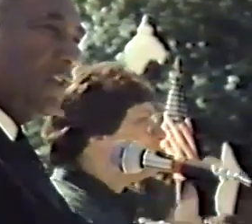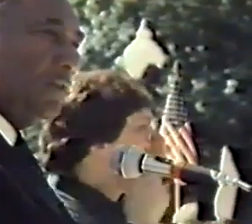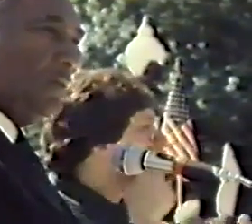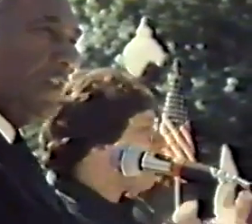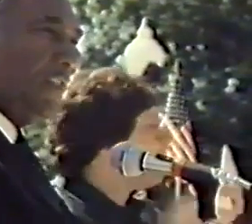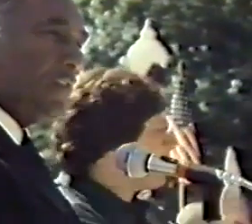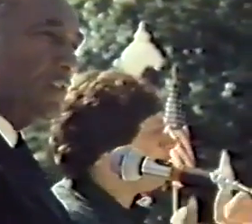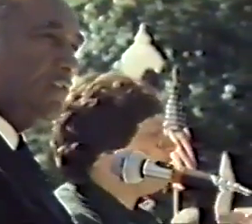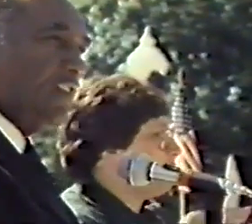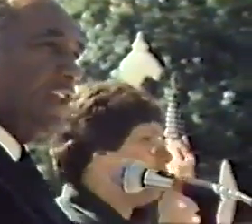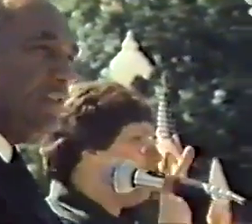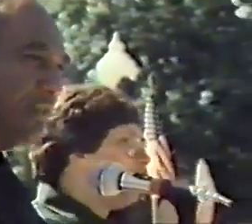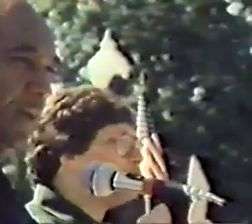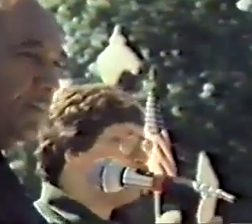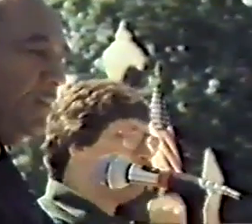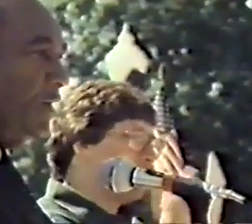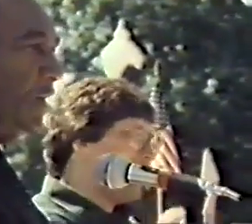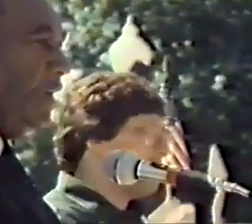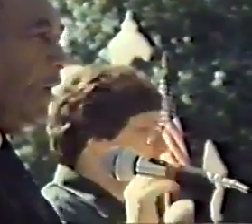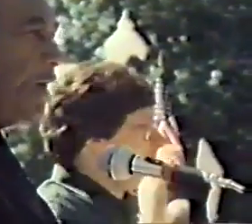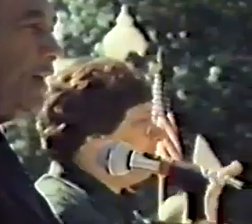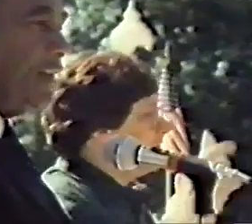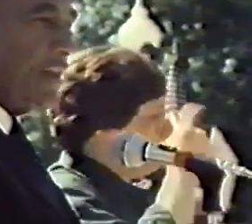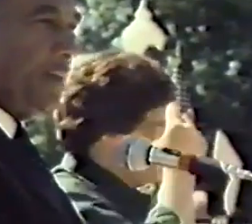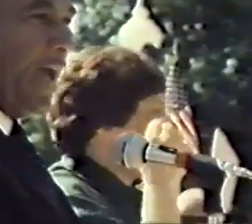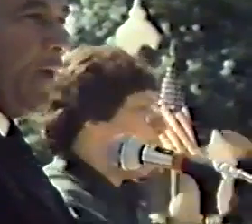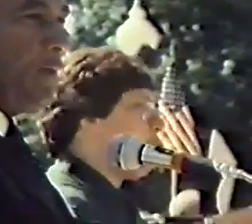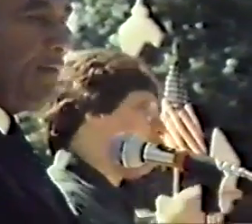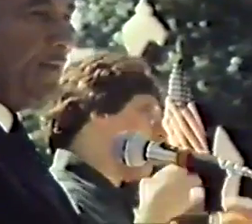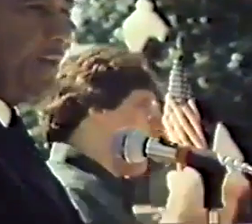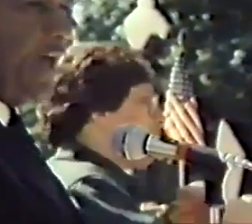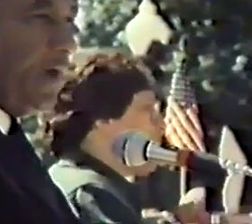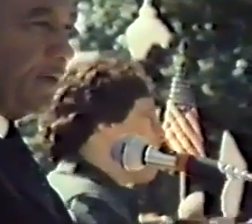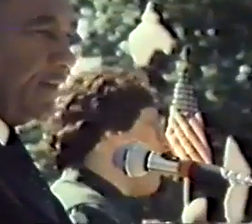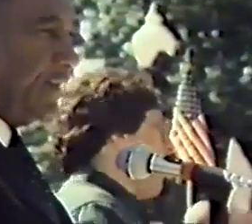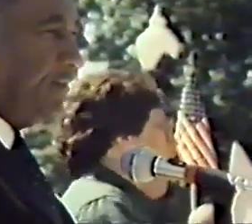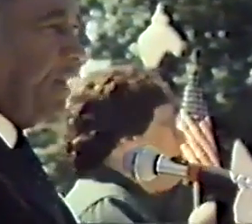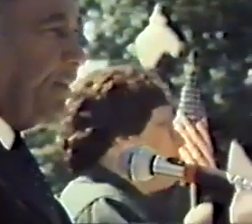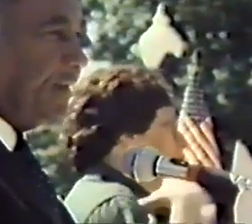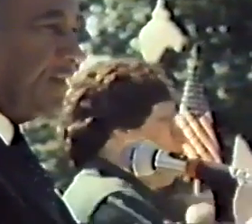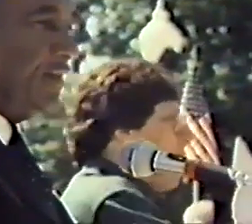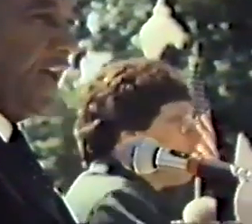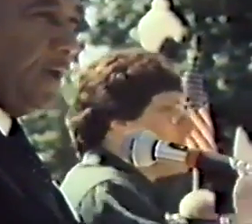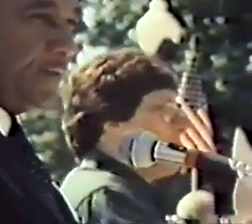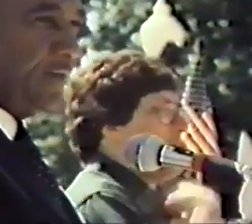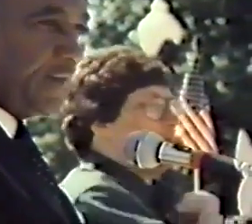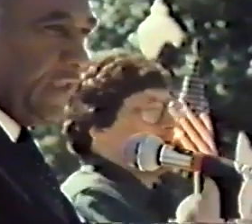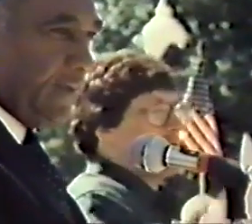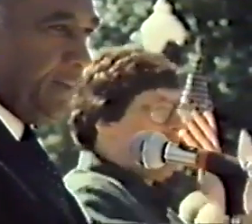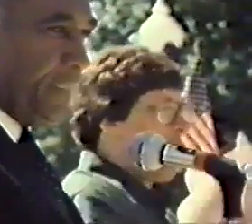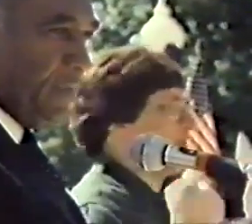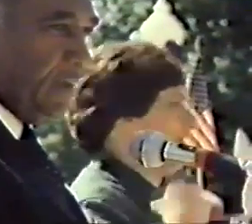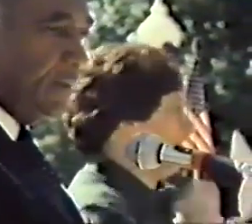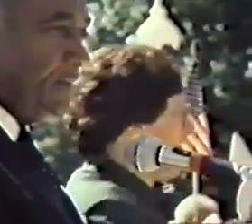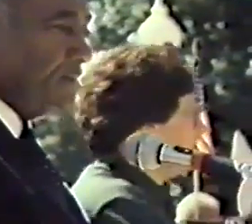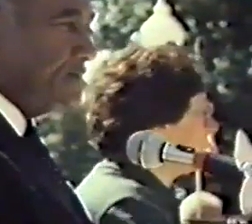what we can do either to change them or cut them out of the Congress as members of the House and